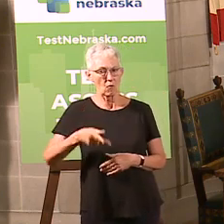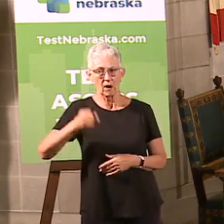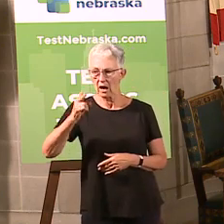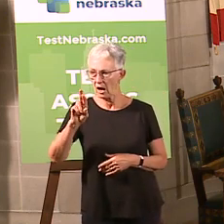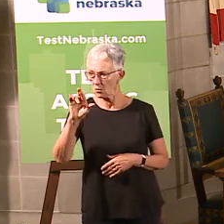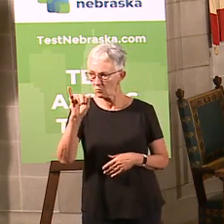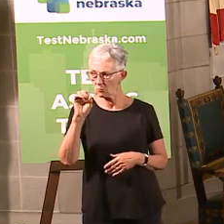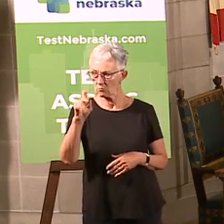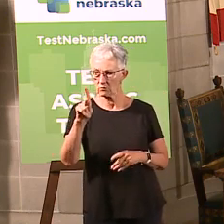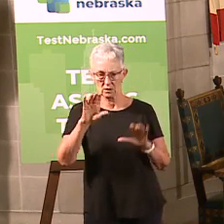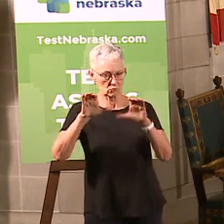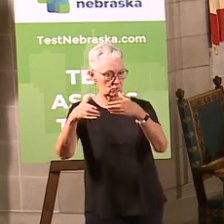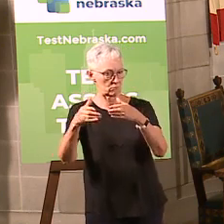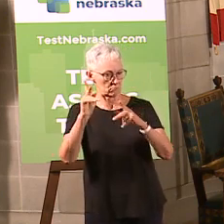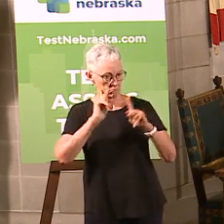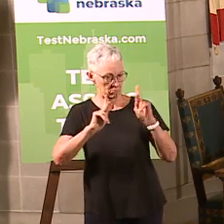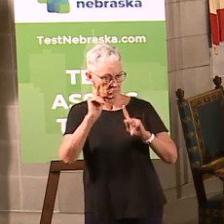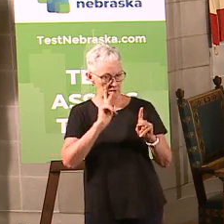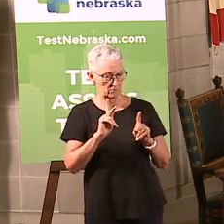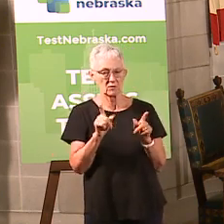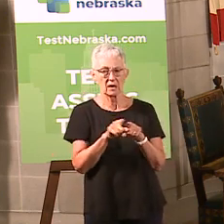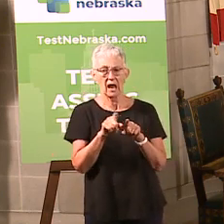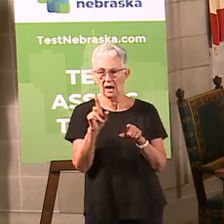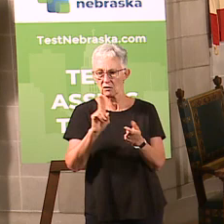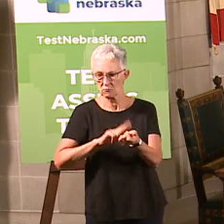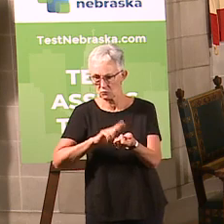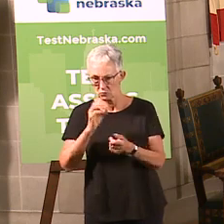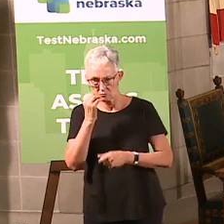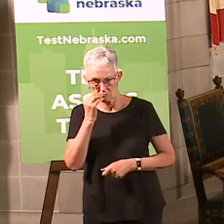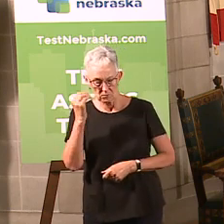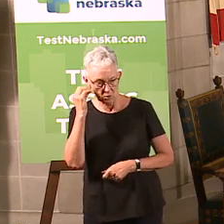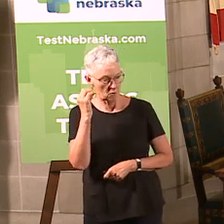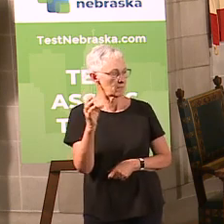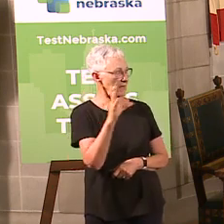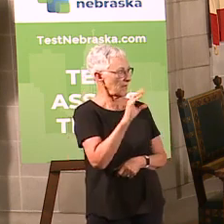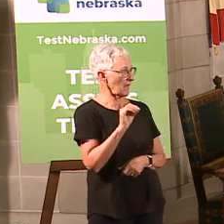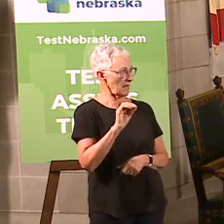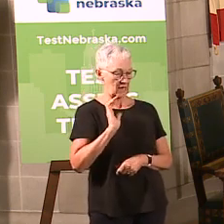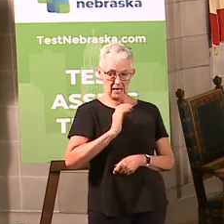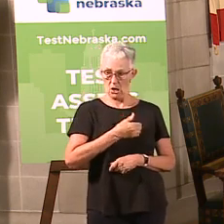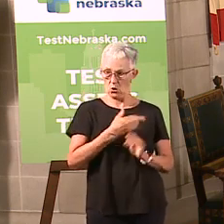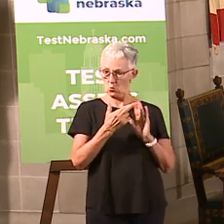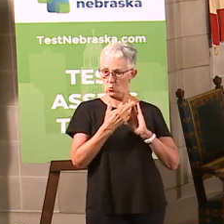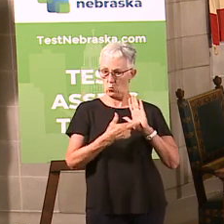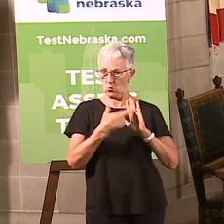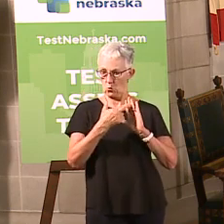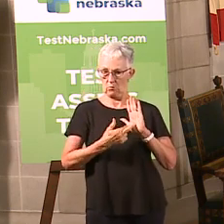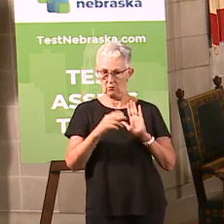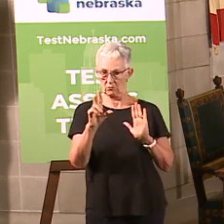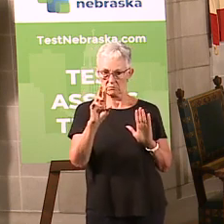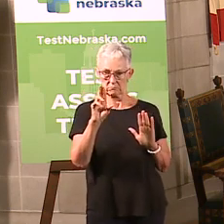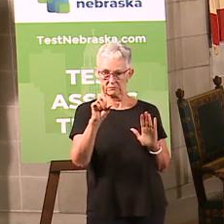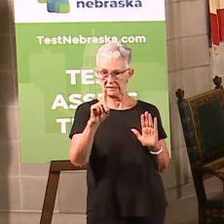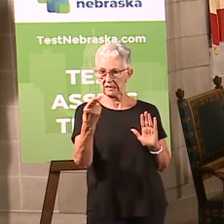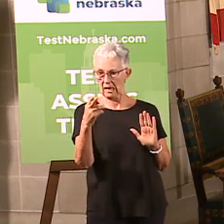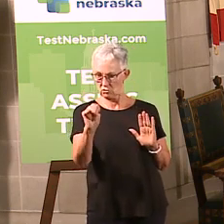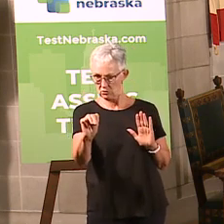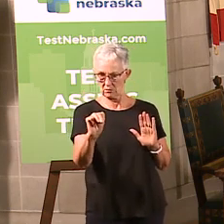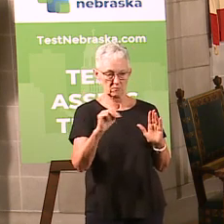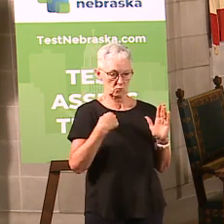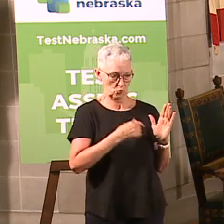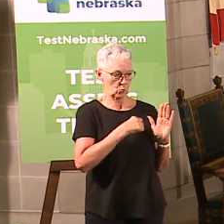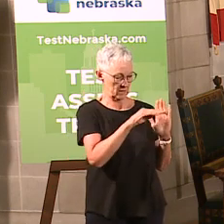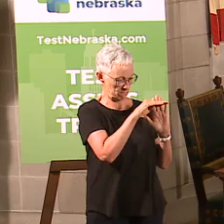care facilities. And then, of course, our guidelines and DHMs, the rules that we put out about how we slow the spread of virus, those